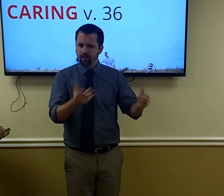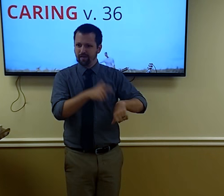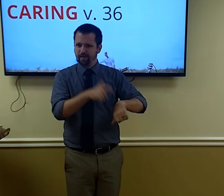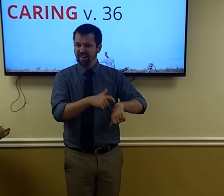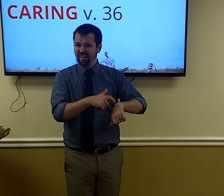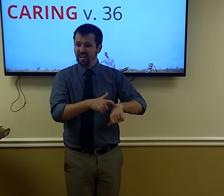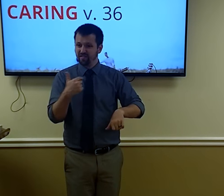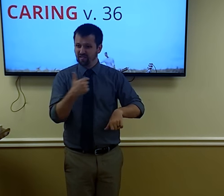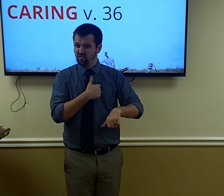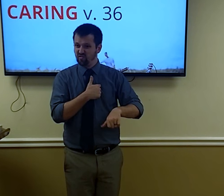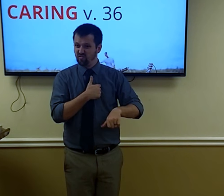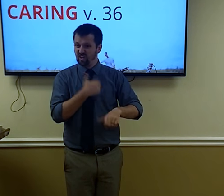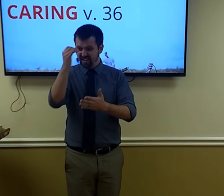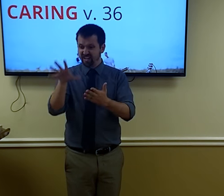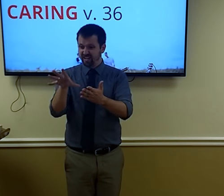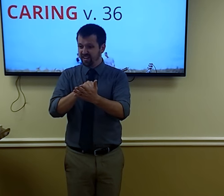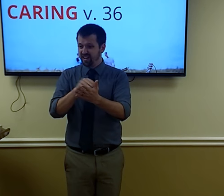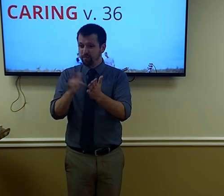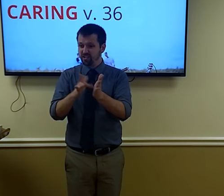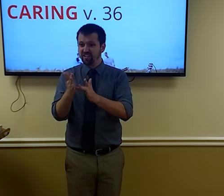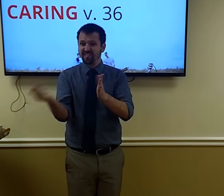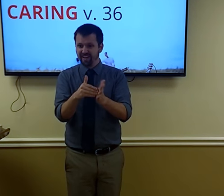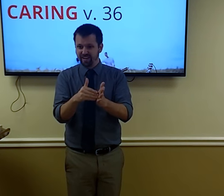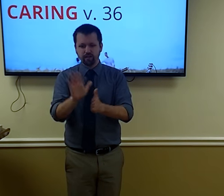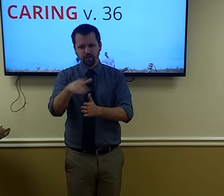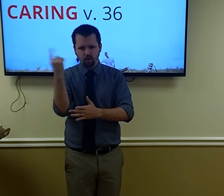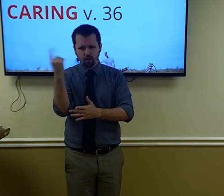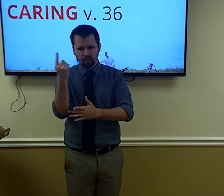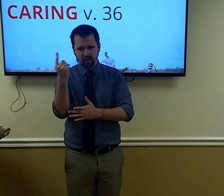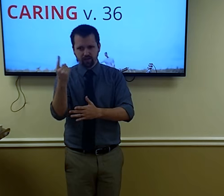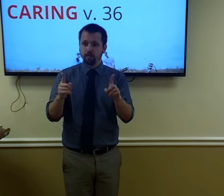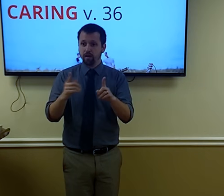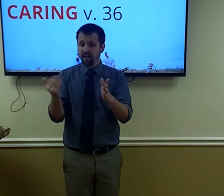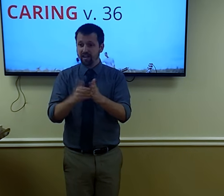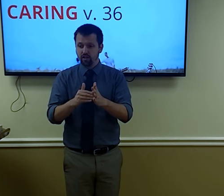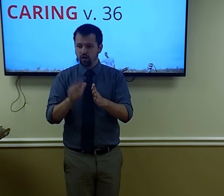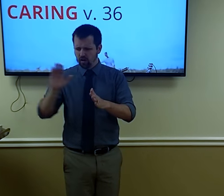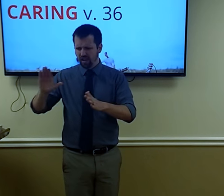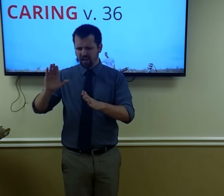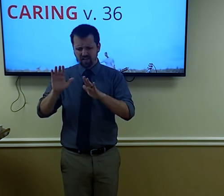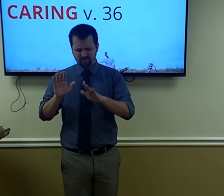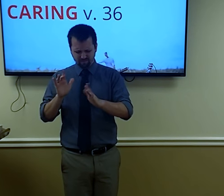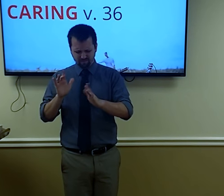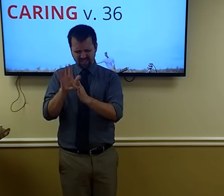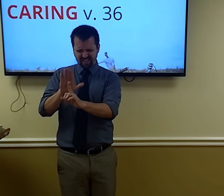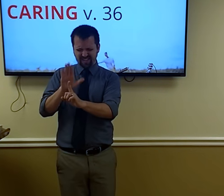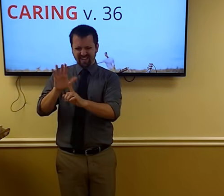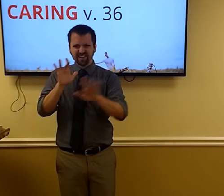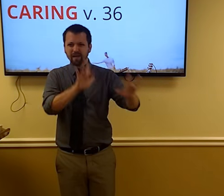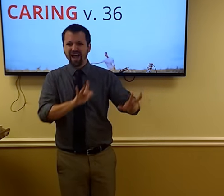Many times we get the idea, copy Jesus again. Always. But again, you know, Jesus, his